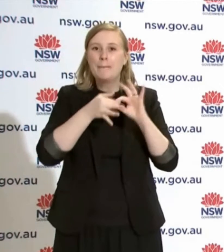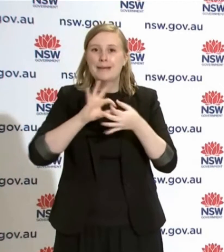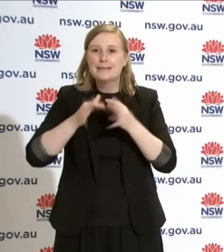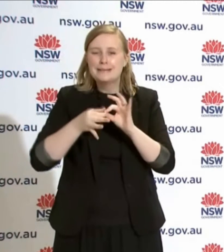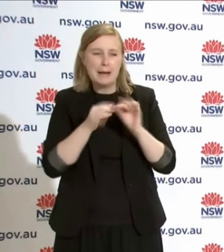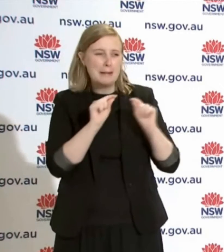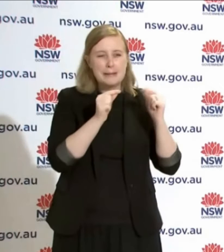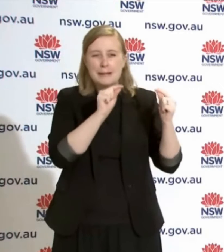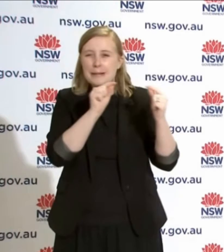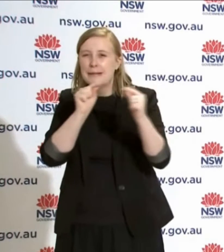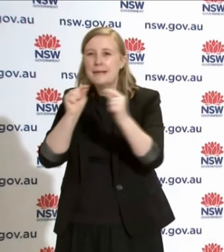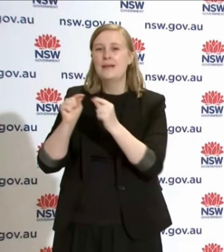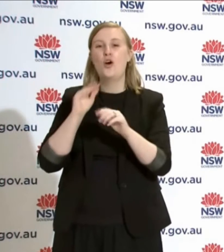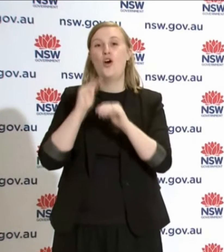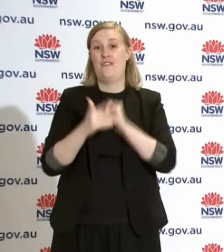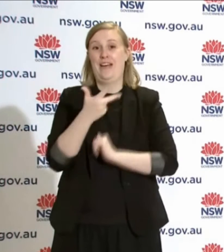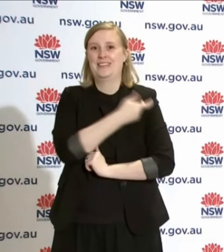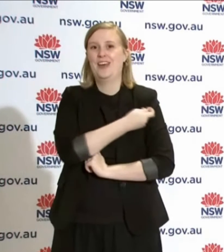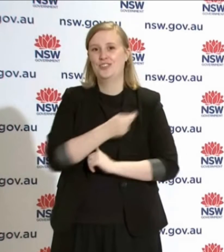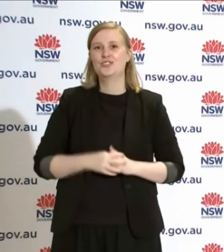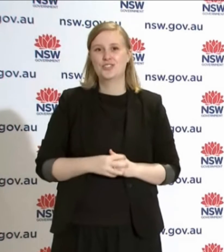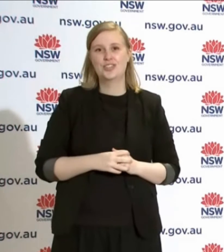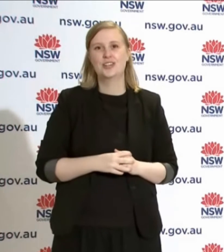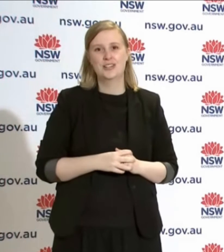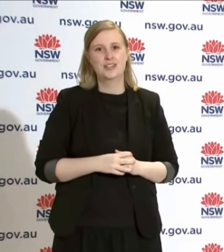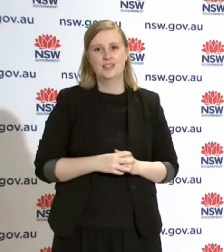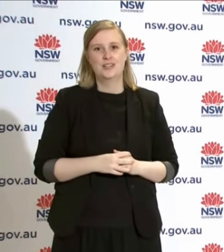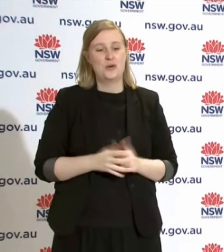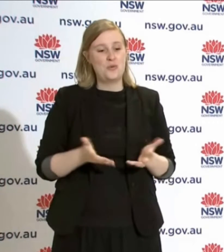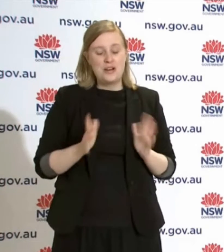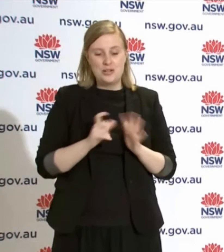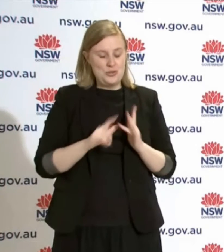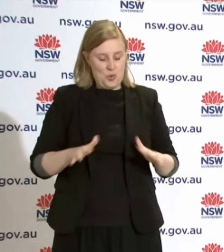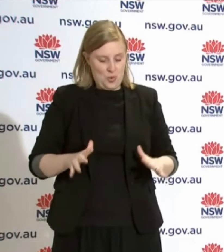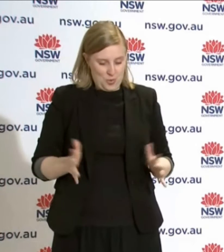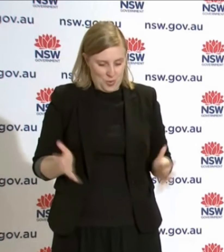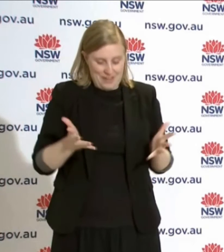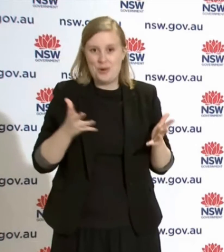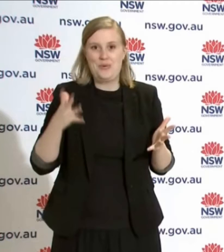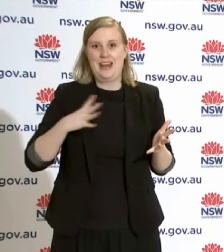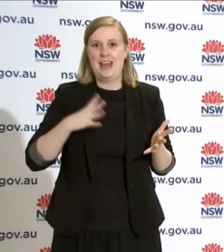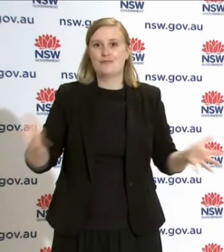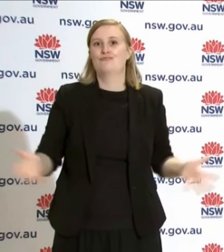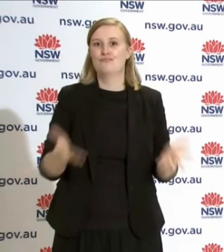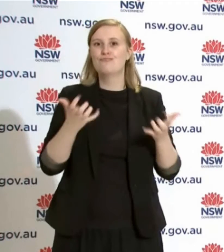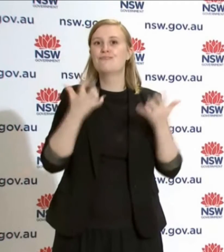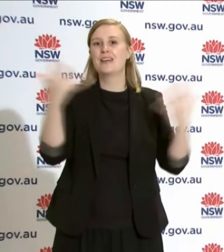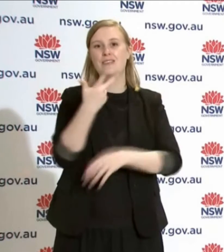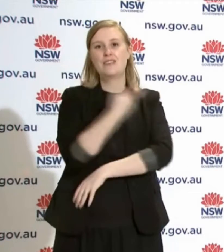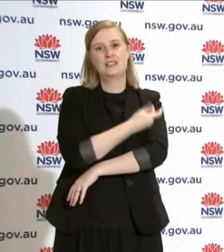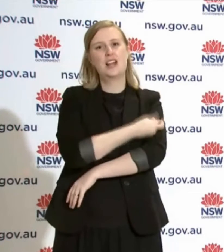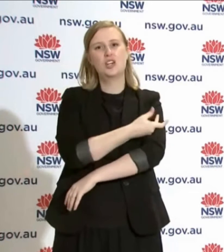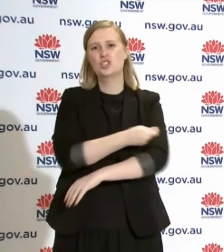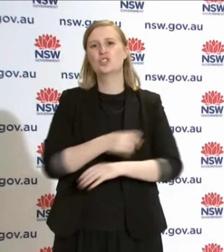We're very keen for people to do whatever it takes to get those doses into arms, and we look forward to seeing